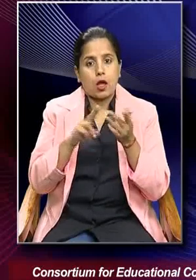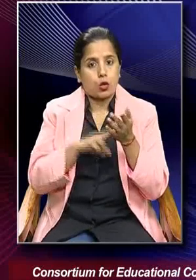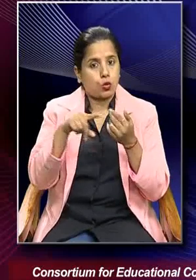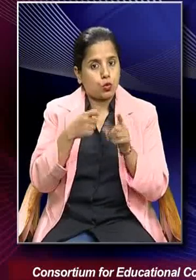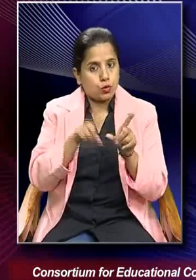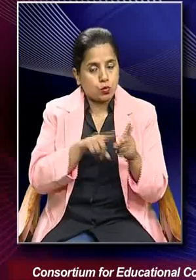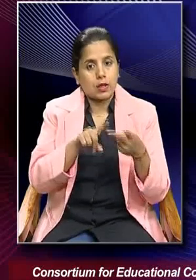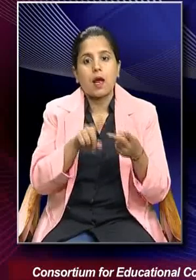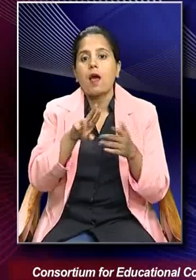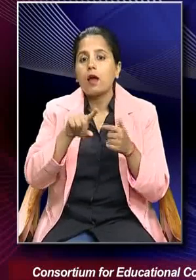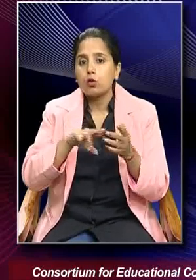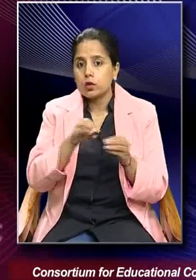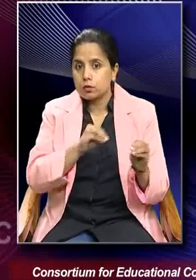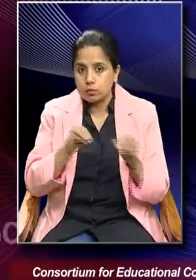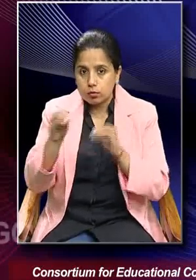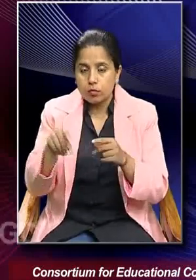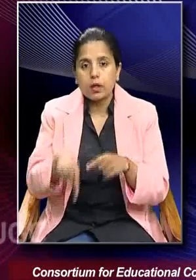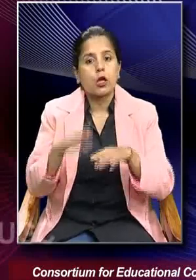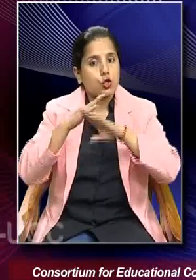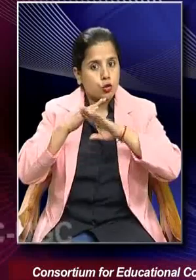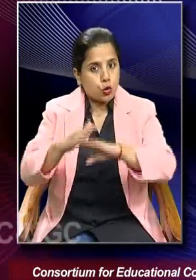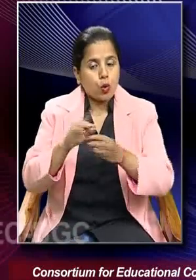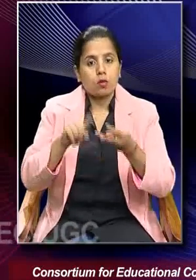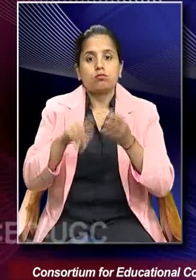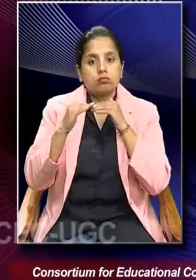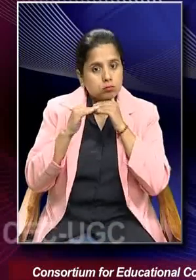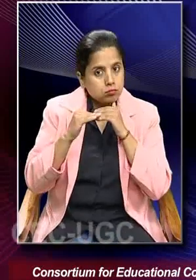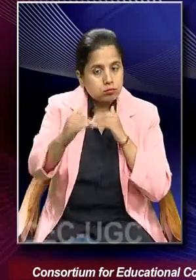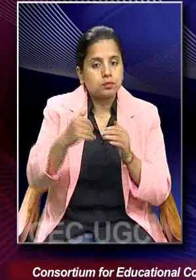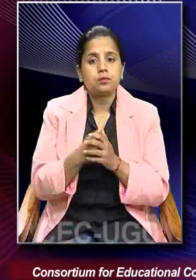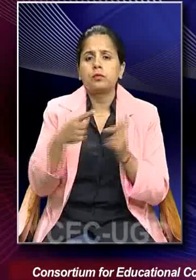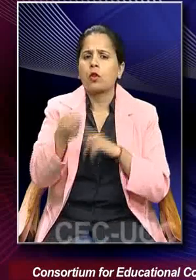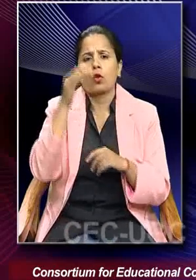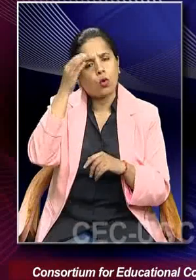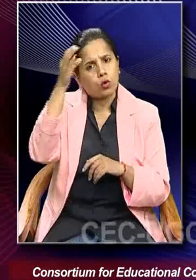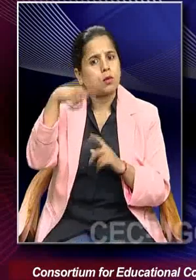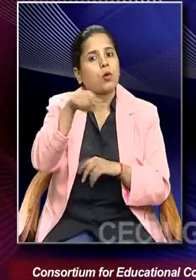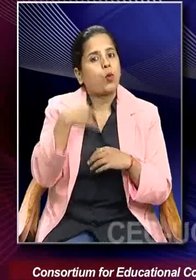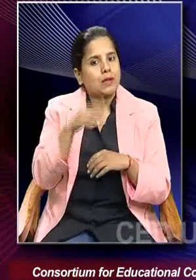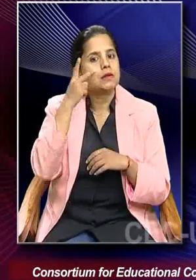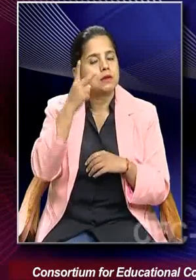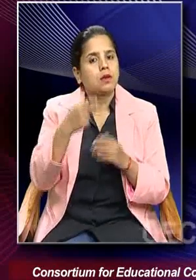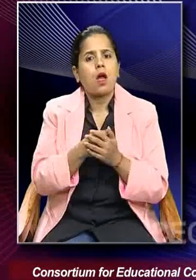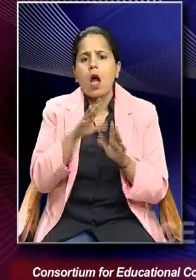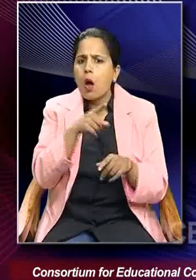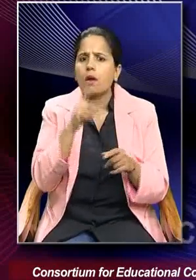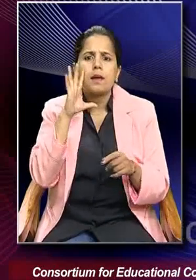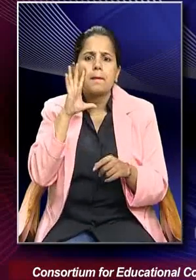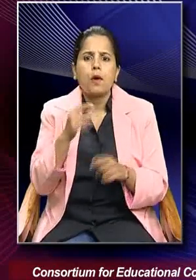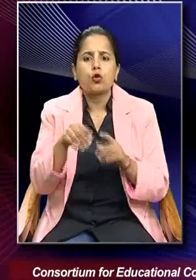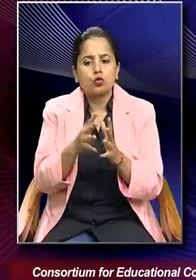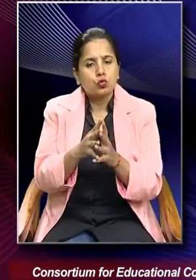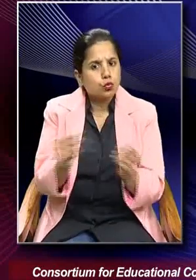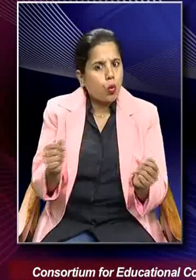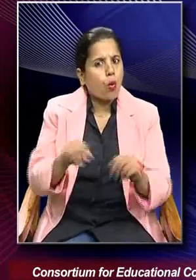energy transition, energy security, sustainability, and those concepts you will see how they are relevant in